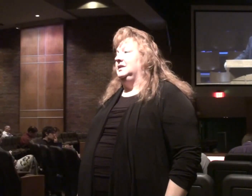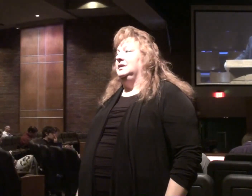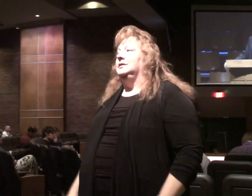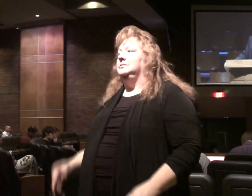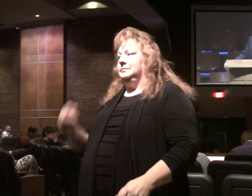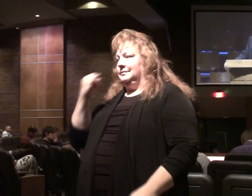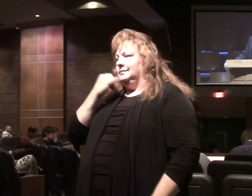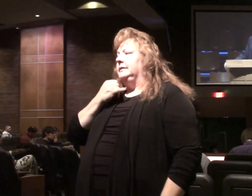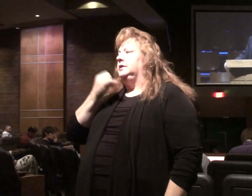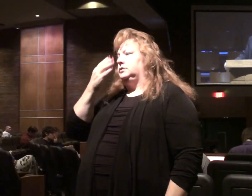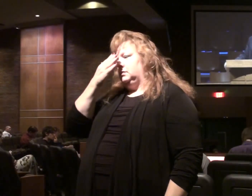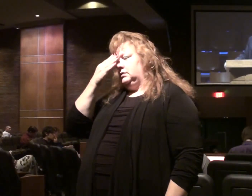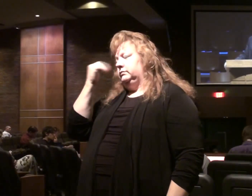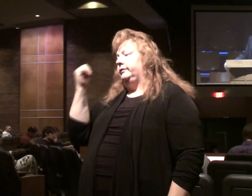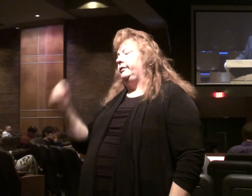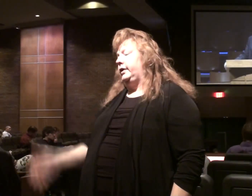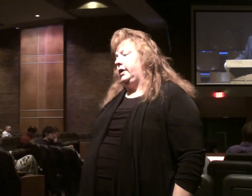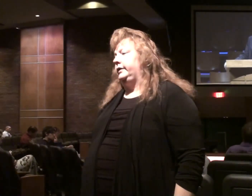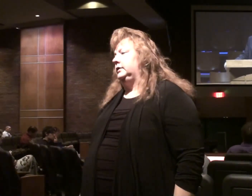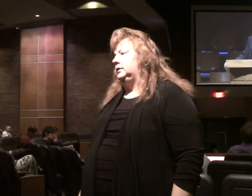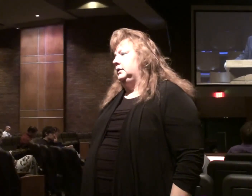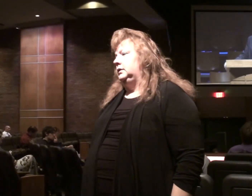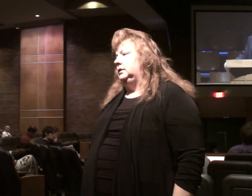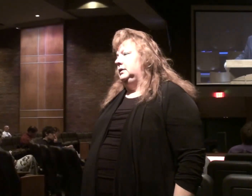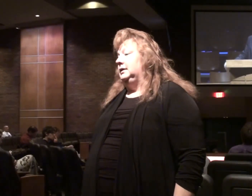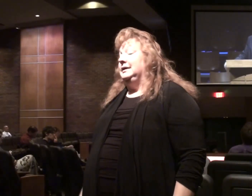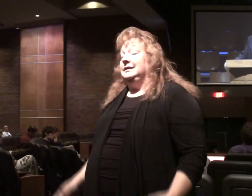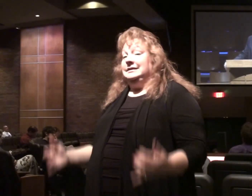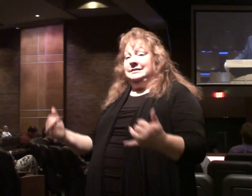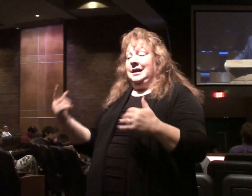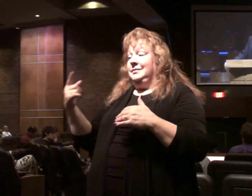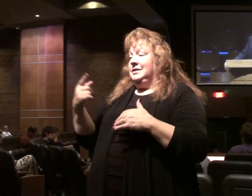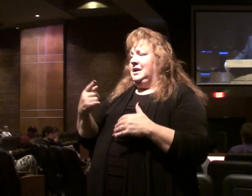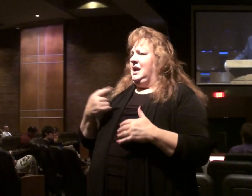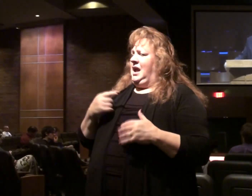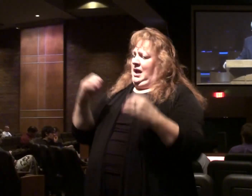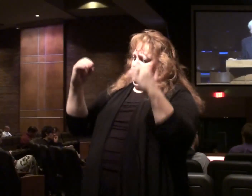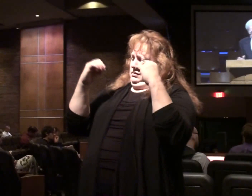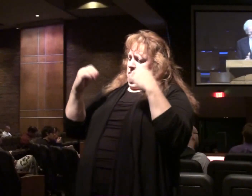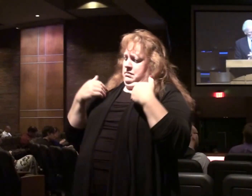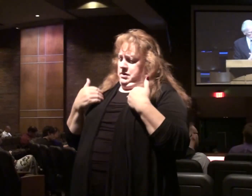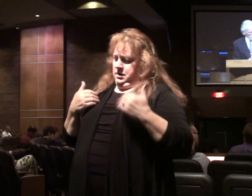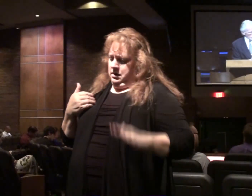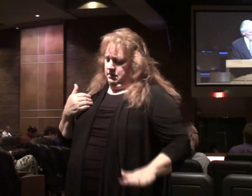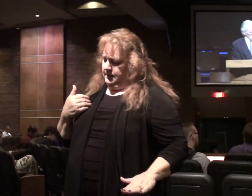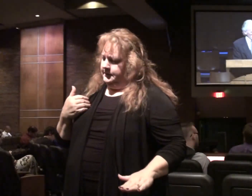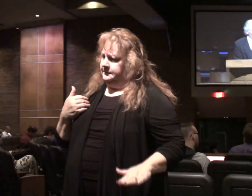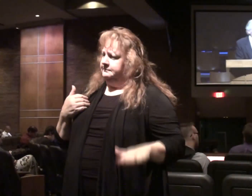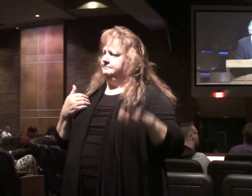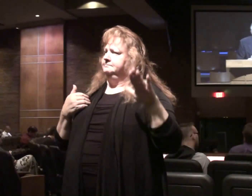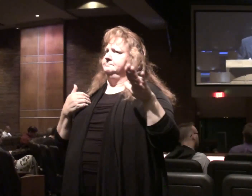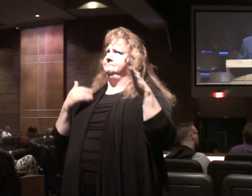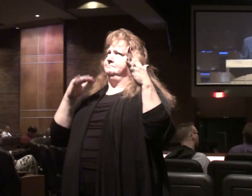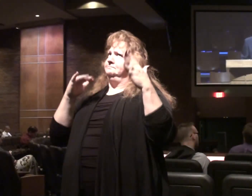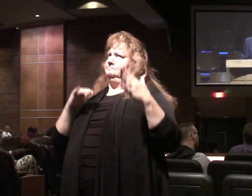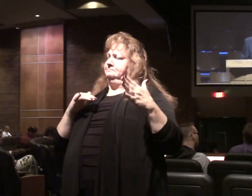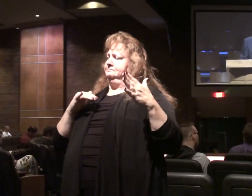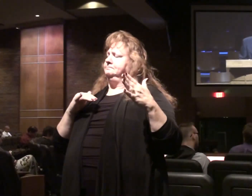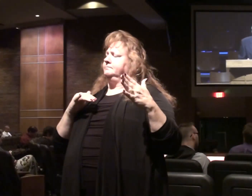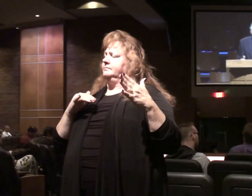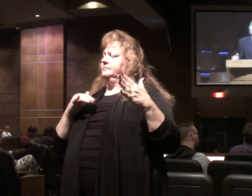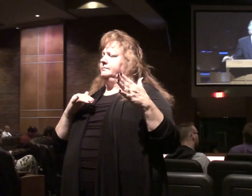Israel did forget. You know, it's hard today. One thing I was taught early when I was doing some studies,